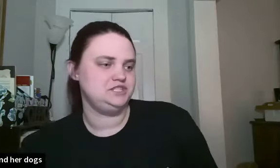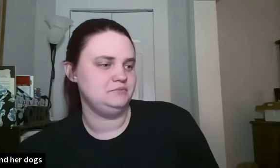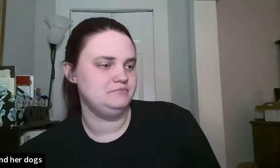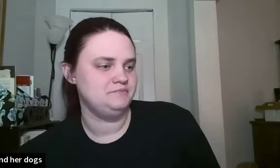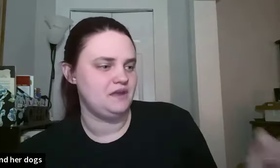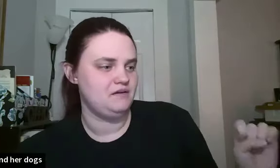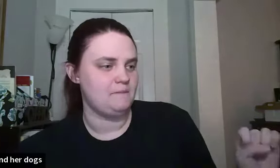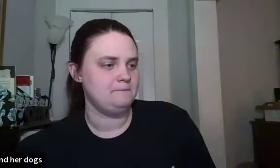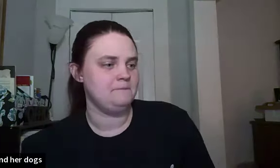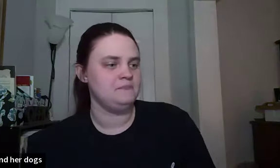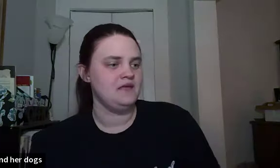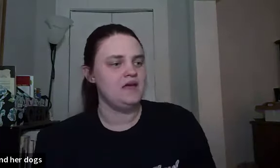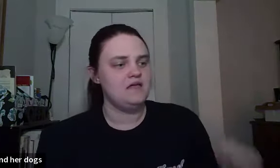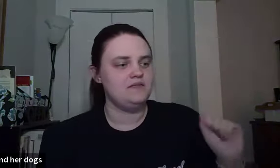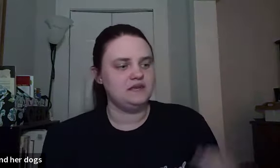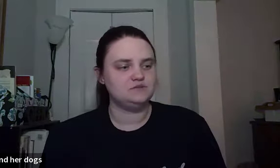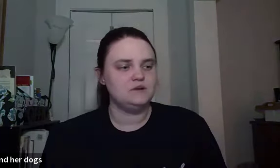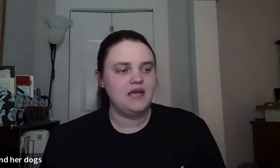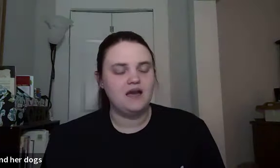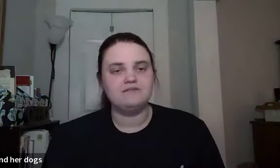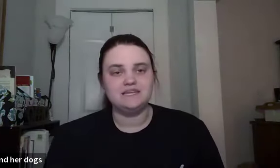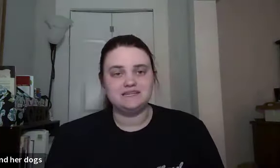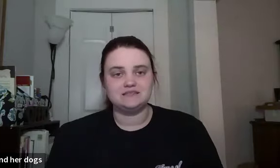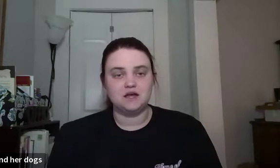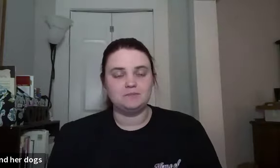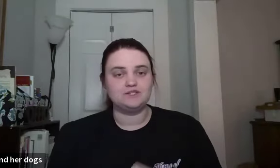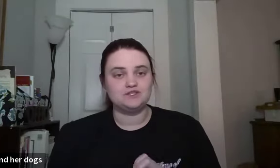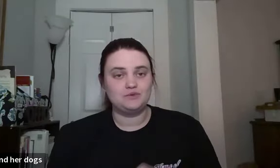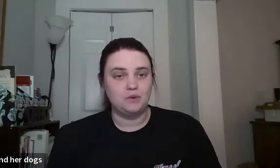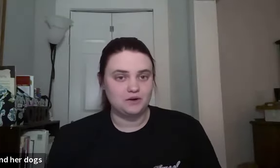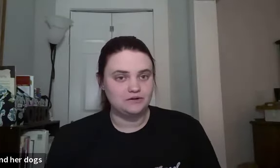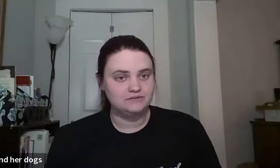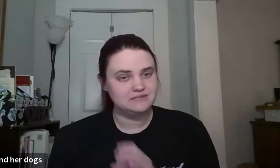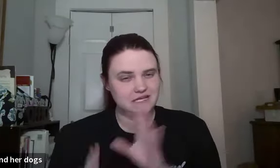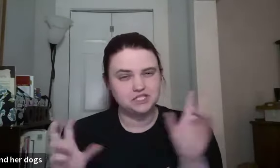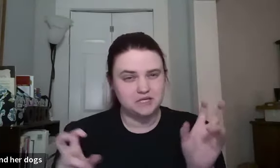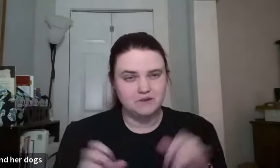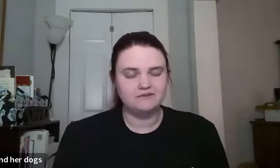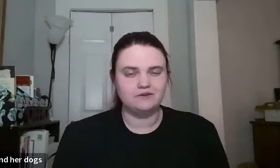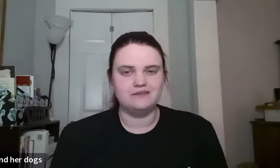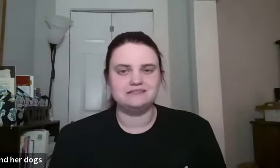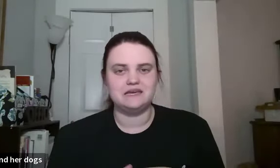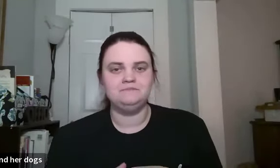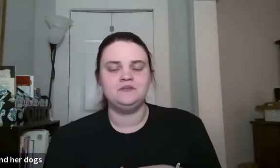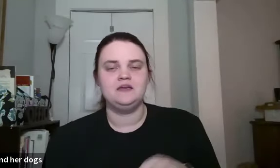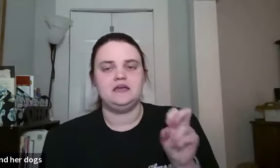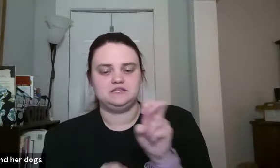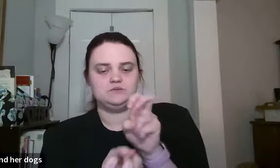Sheep. Okay. The next one I have is squirrel / chipmunk. They're kind of the same. It's going